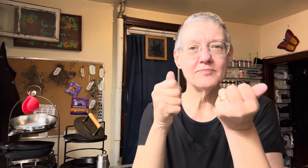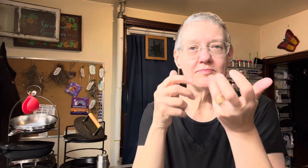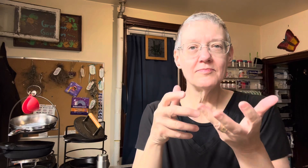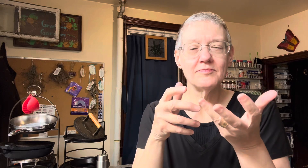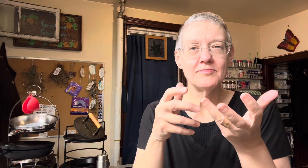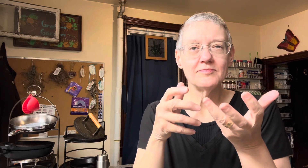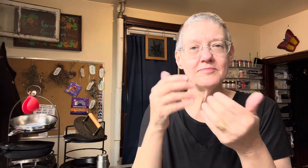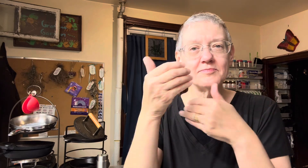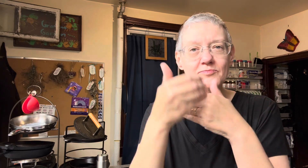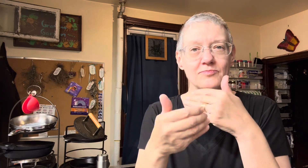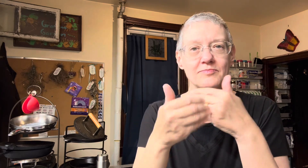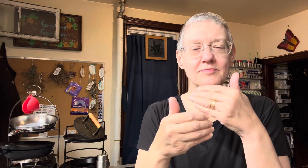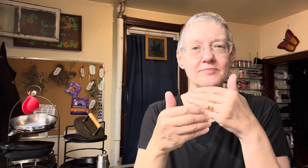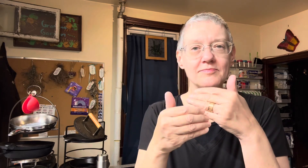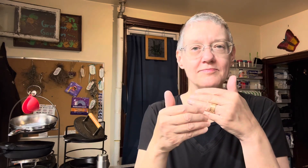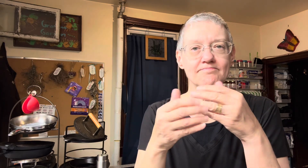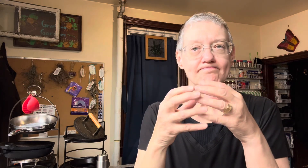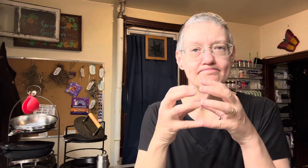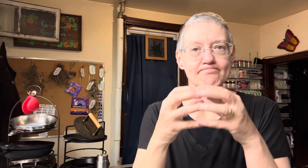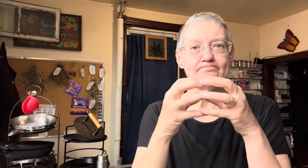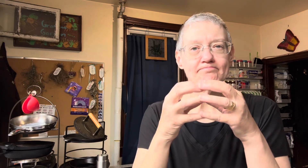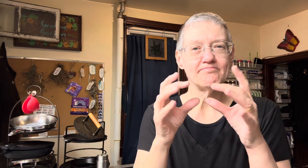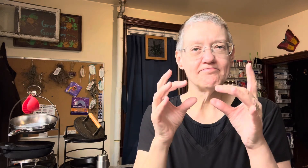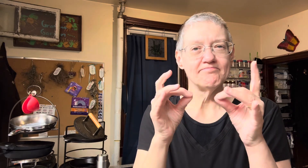That's what causes dough to stick together.